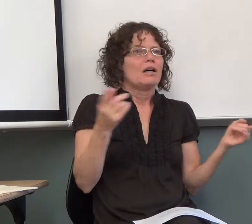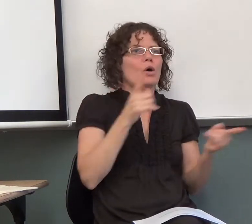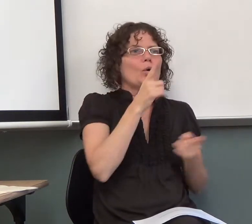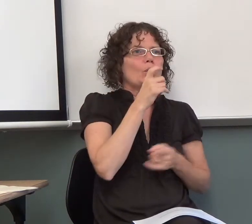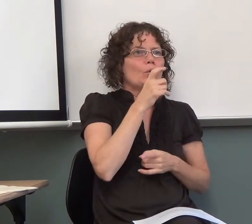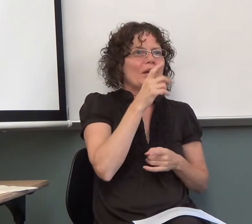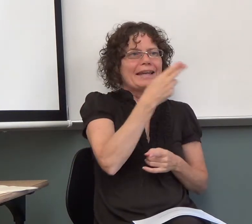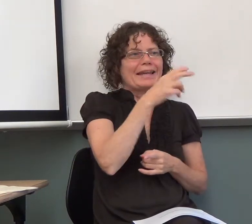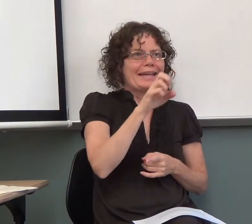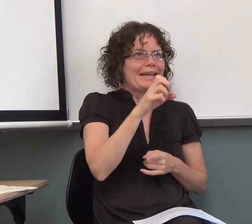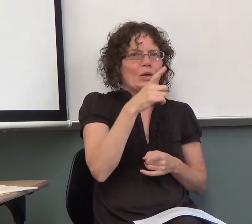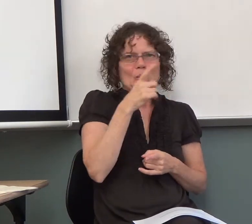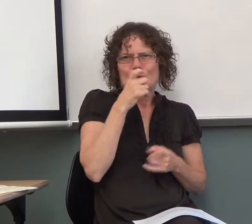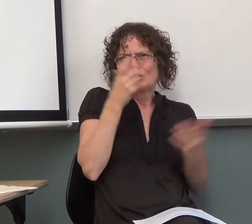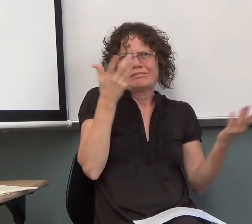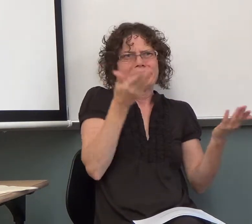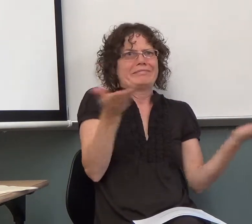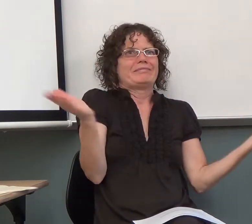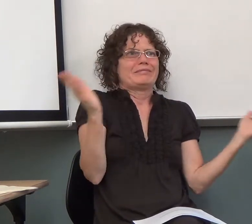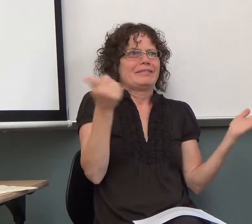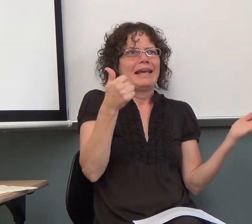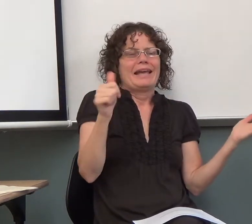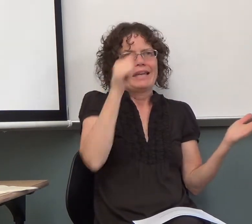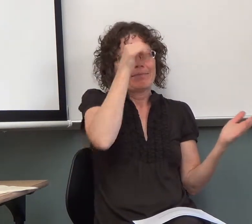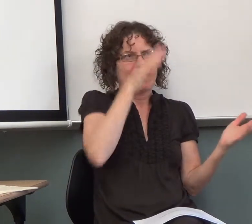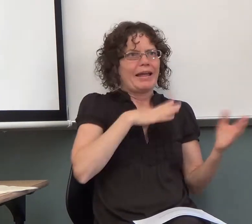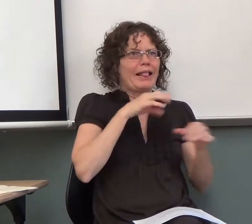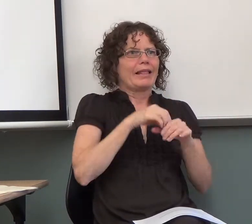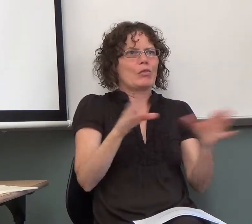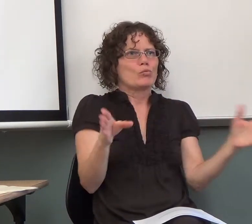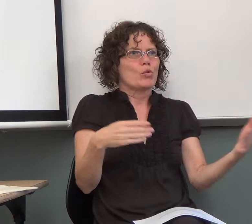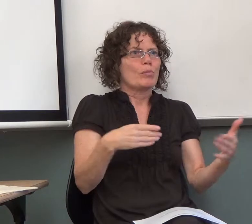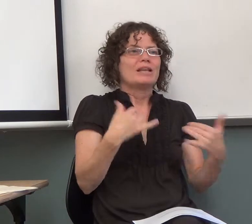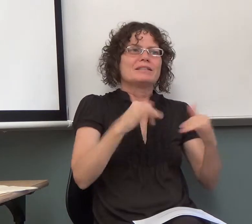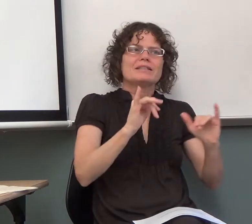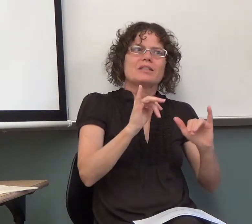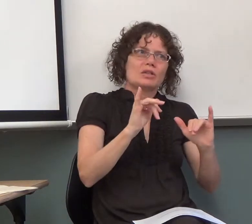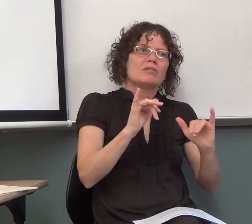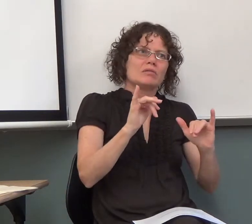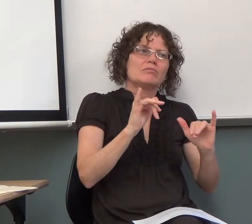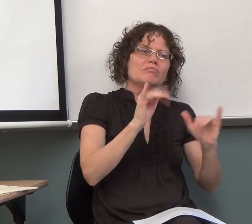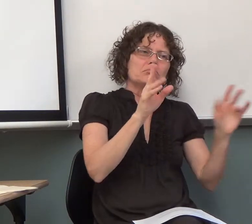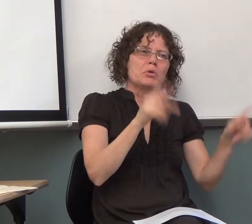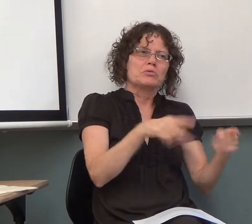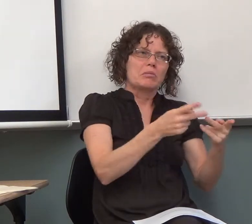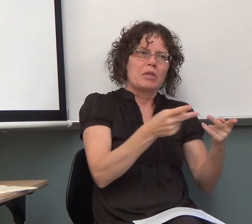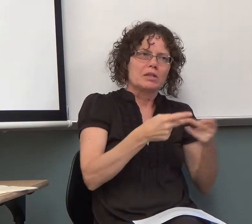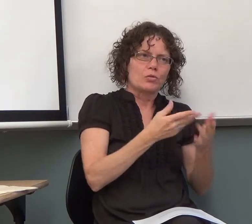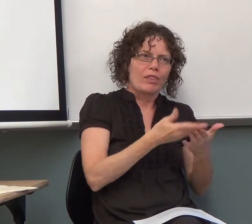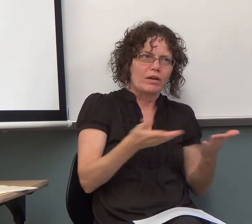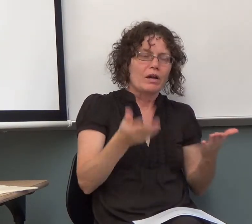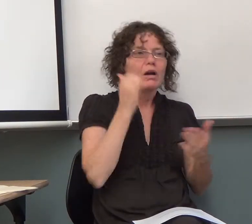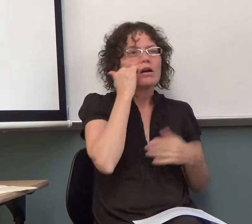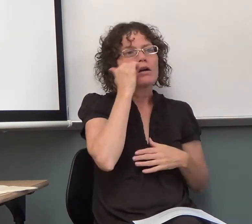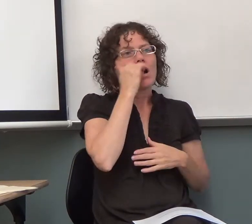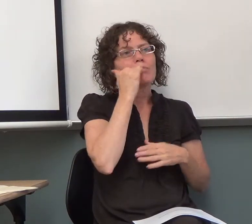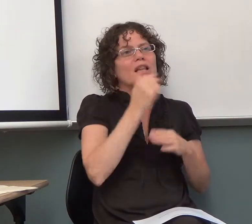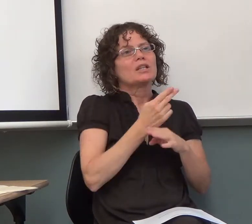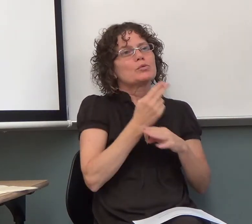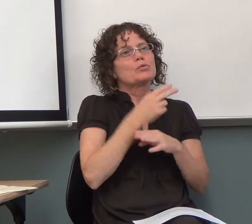room, any male in the room. But yet it is still a person, place, or thing. Some commonly used pronouns, I put them up on